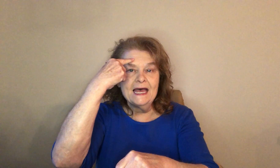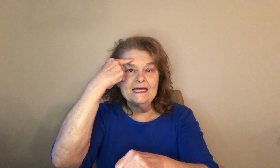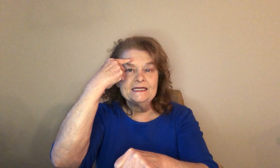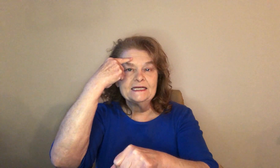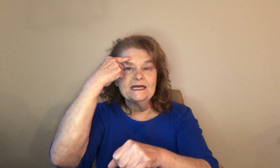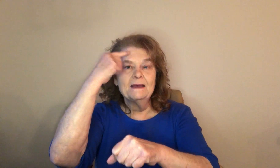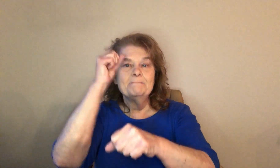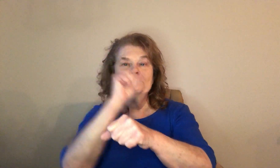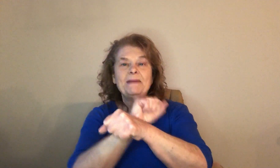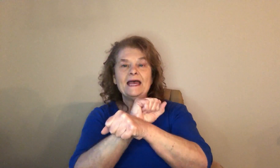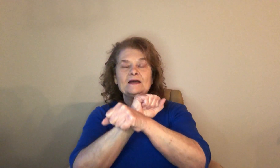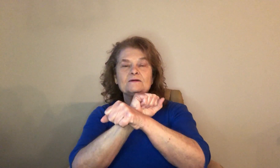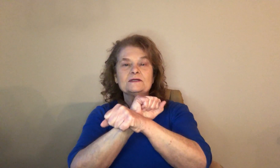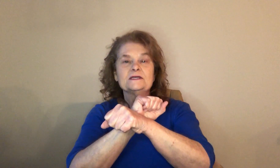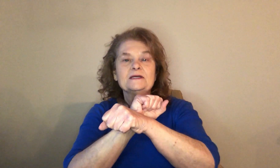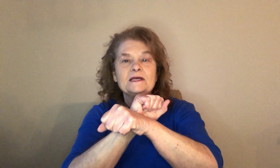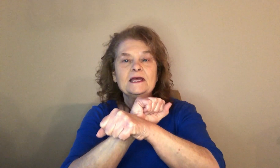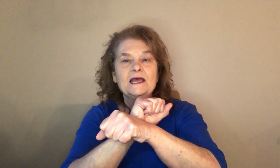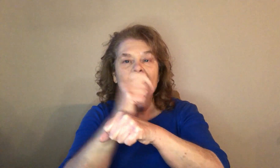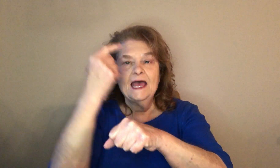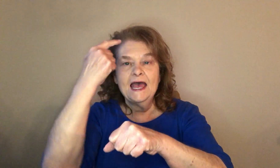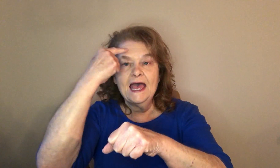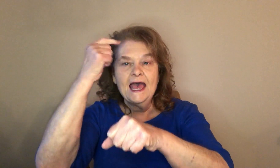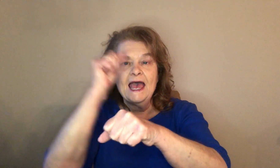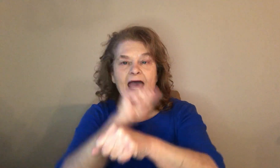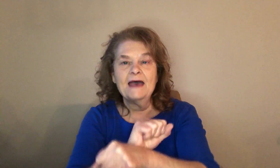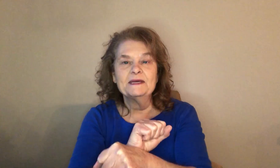Mind bound. Habit.